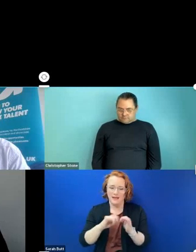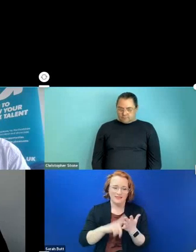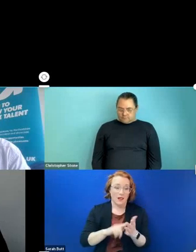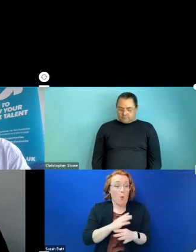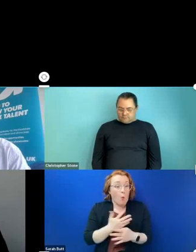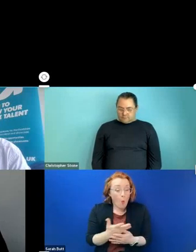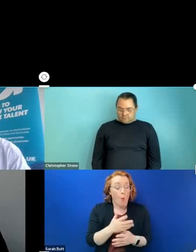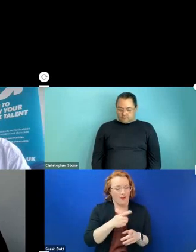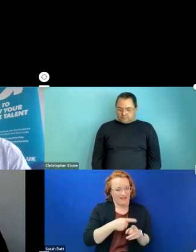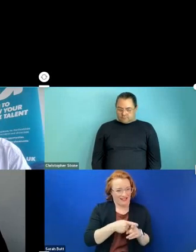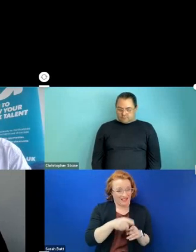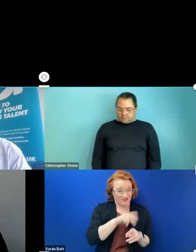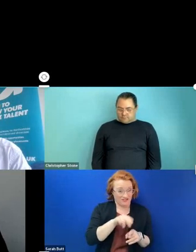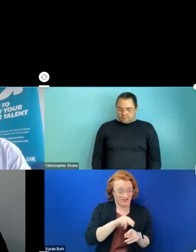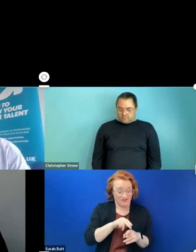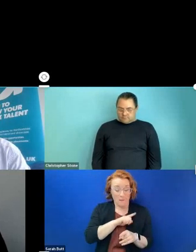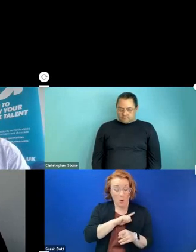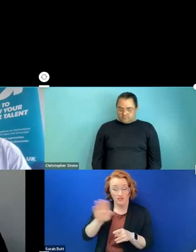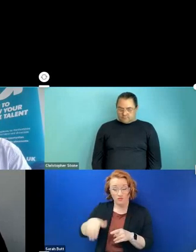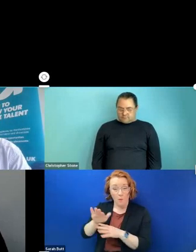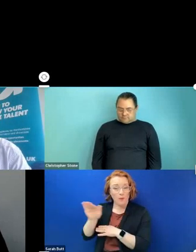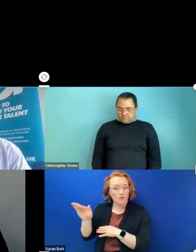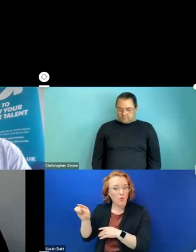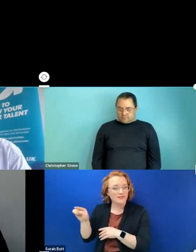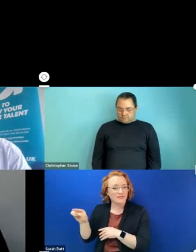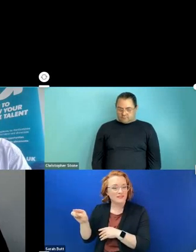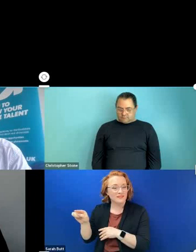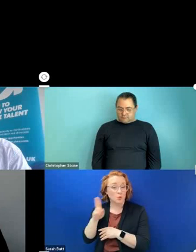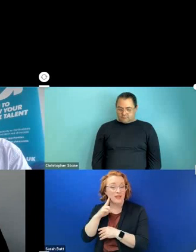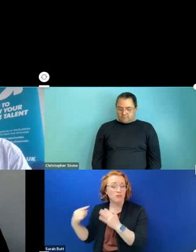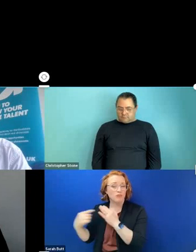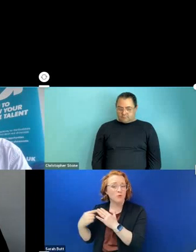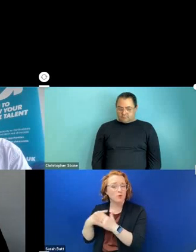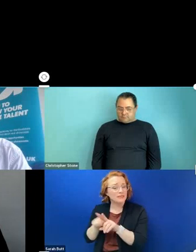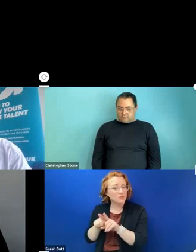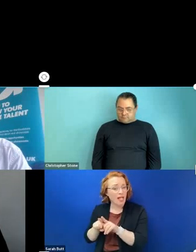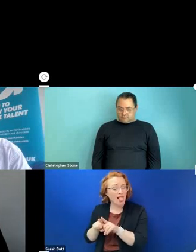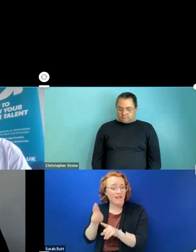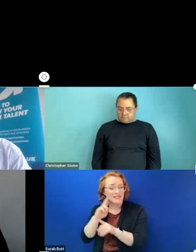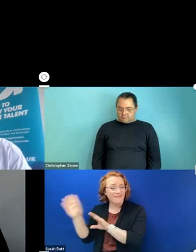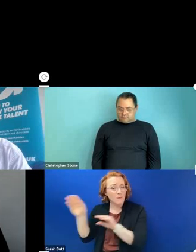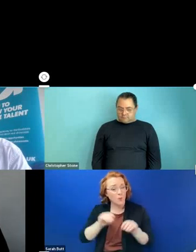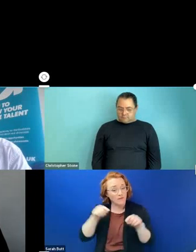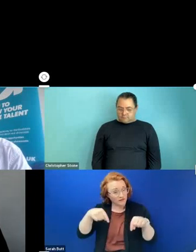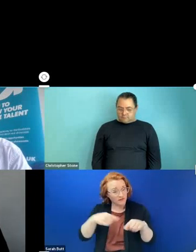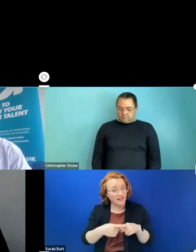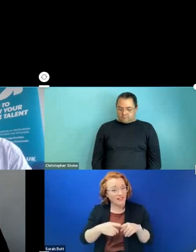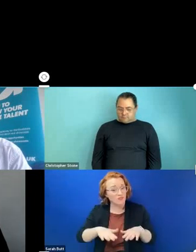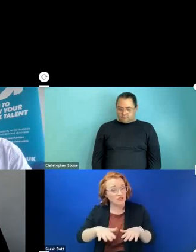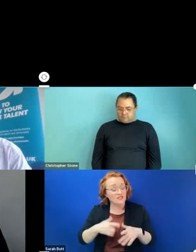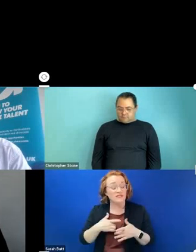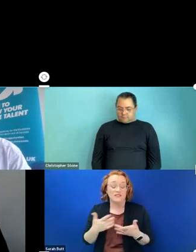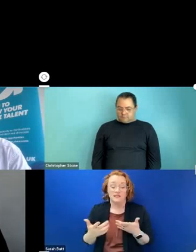isn't English or they haven't grown up here. We have deaf refugees as well. We have deaf immigrants. We have